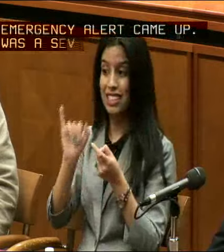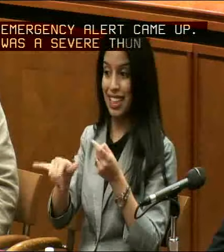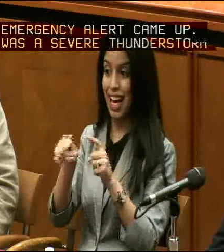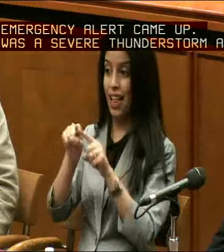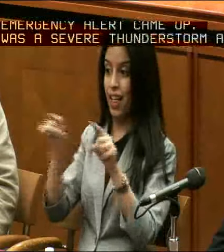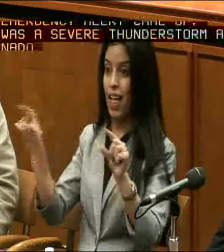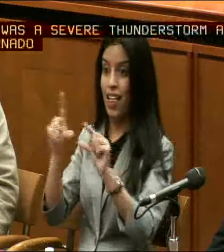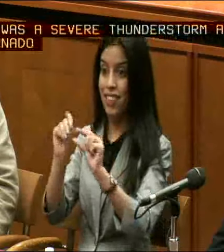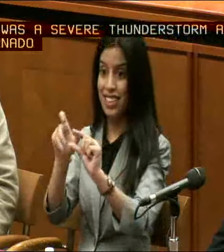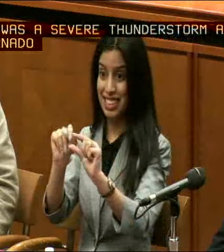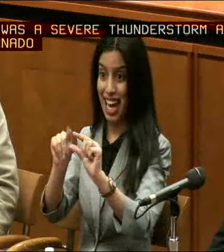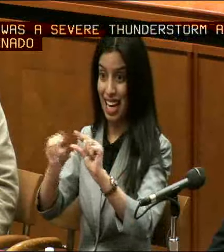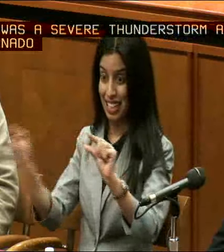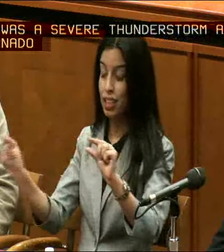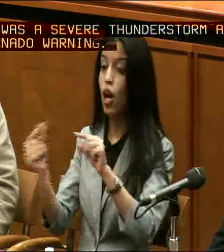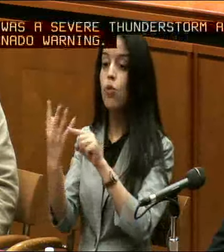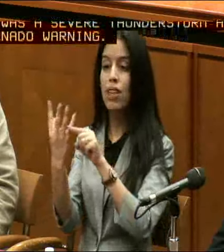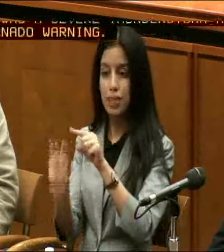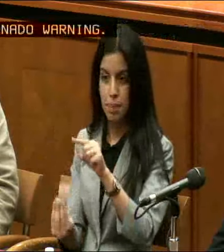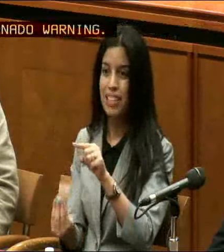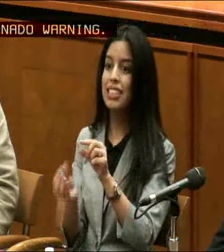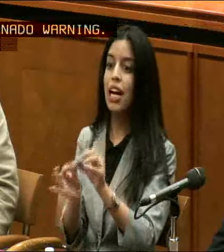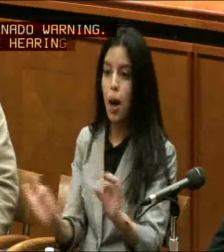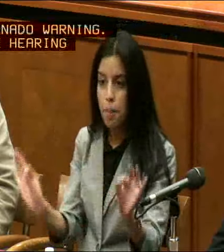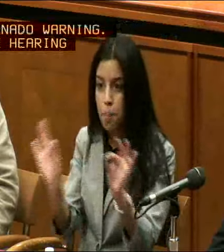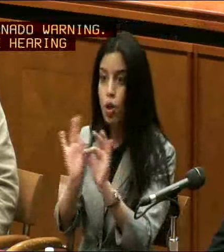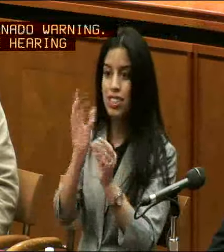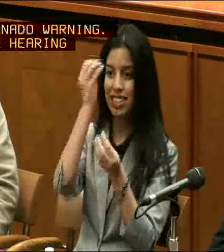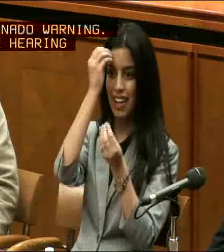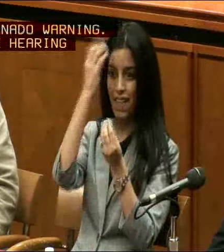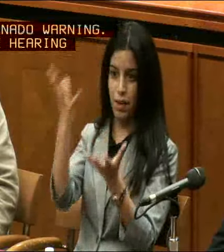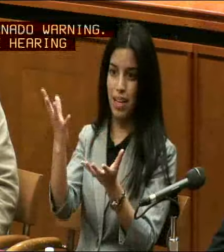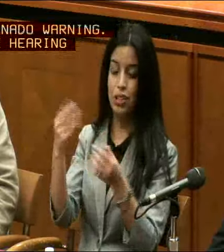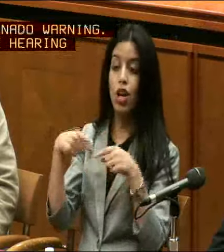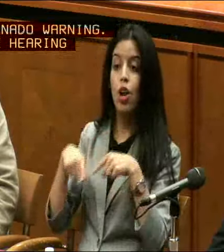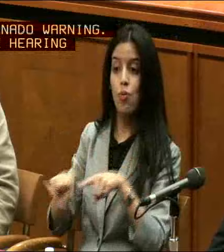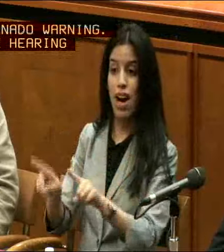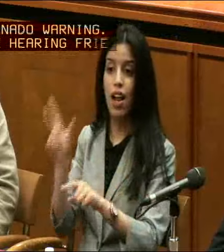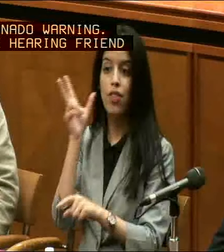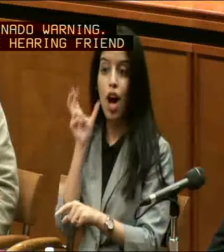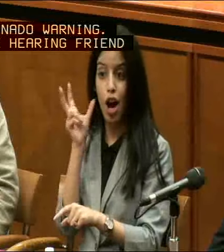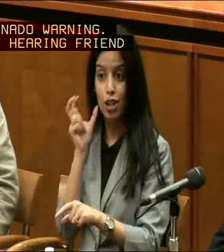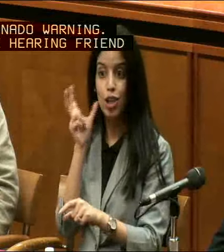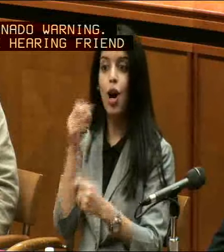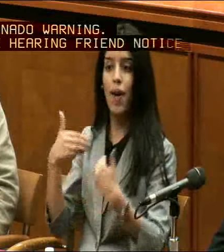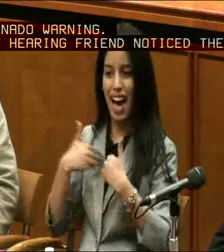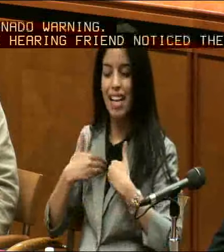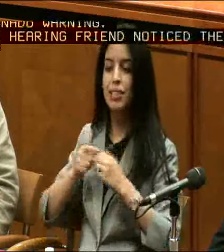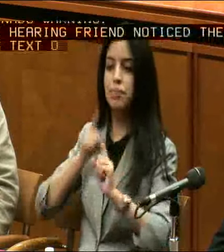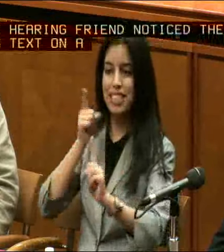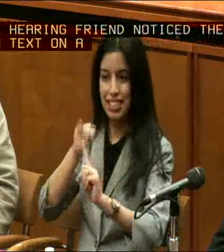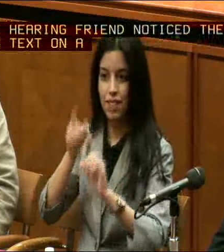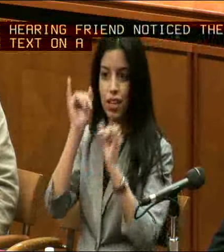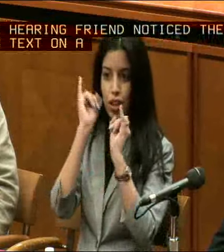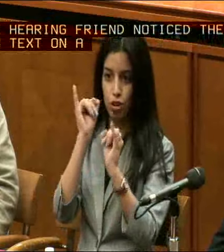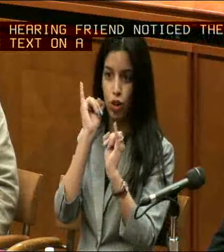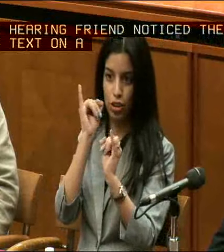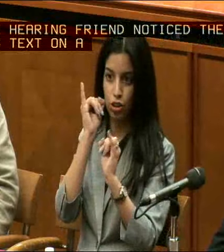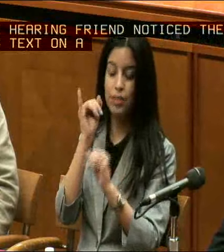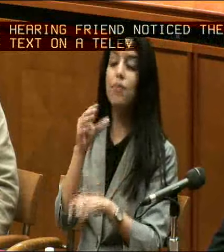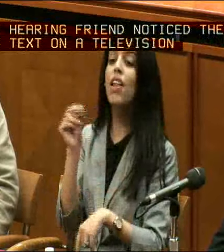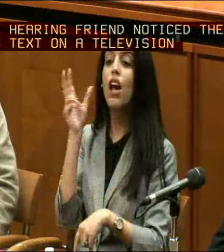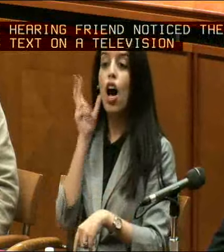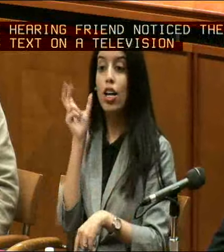So the hearing friend noticed that there was text on the television which was missing important information that did appear in the